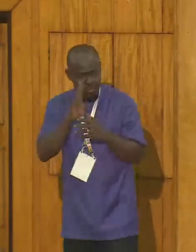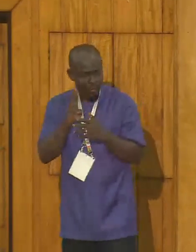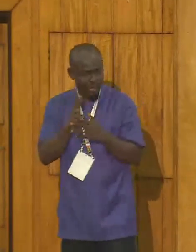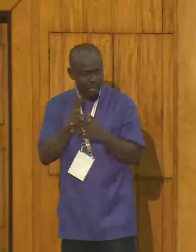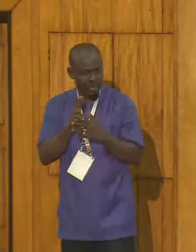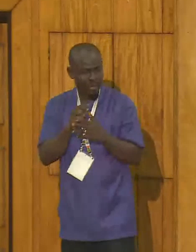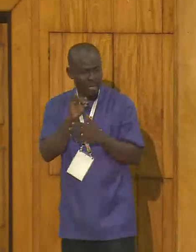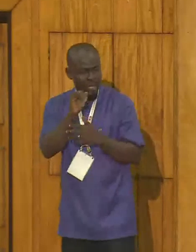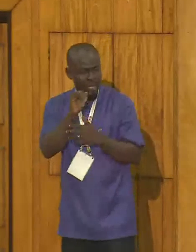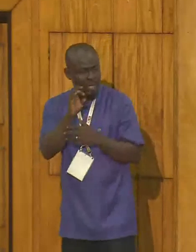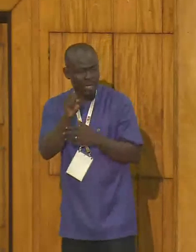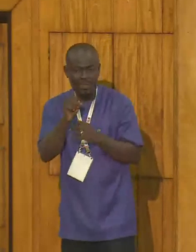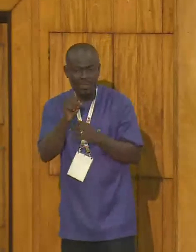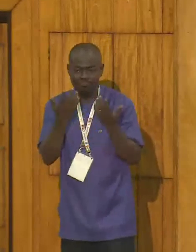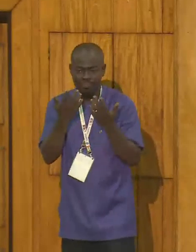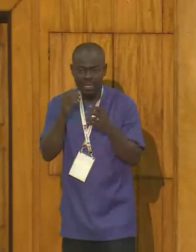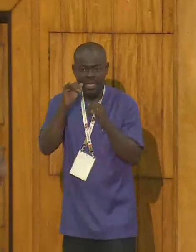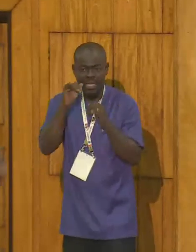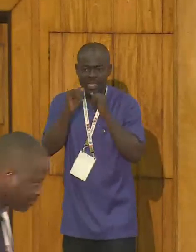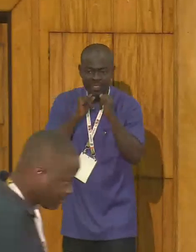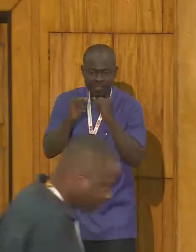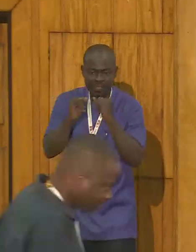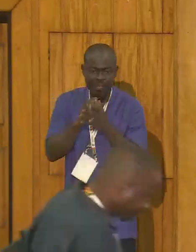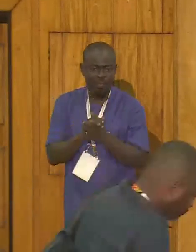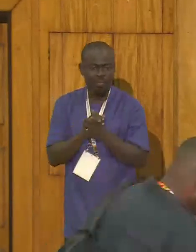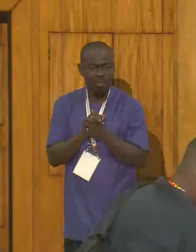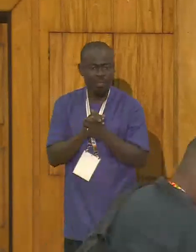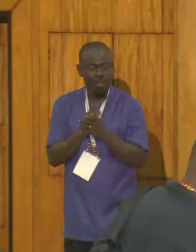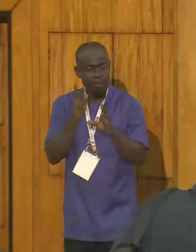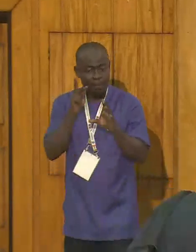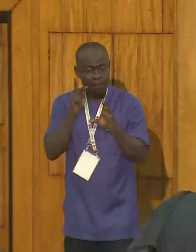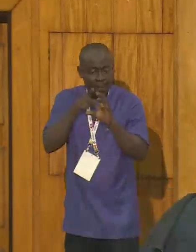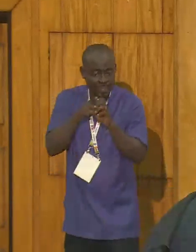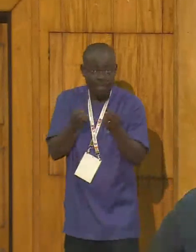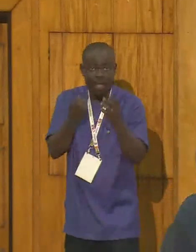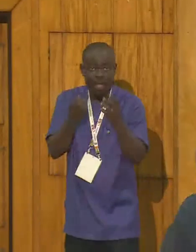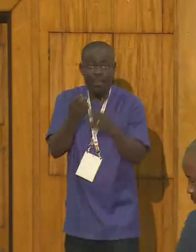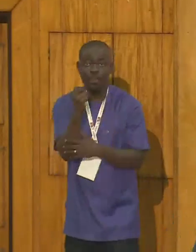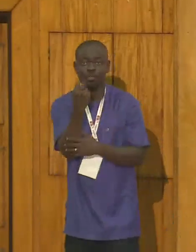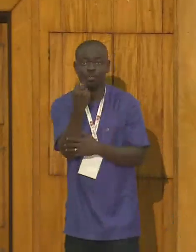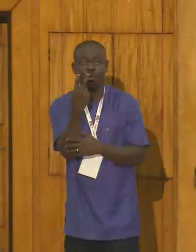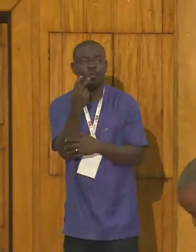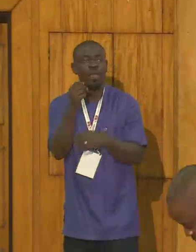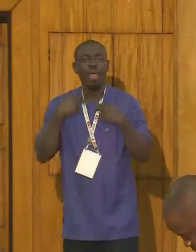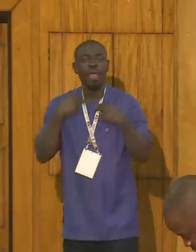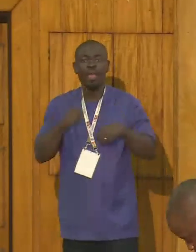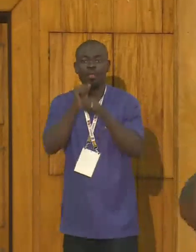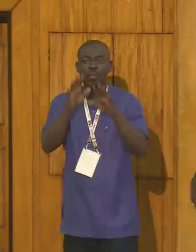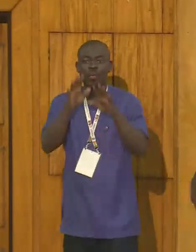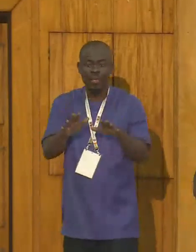in-depth interviews, that's IDI, and the participants in total were 12 health workers,